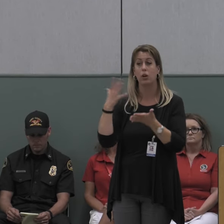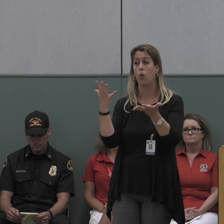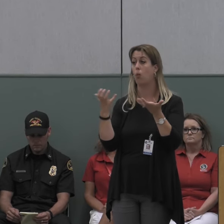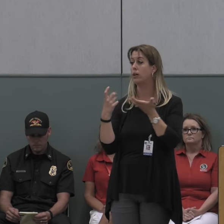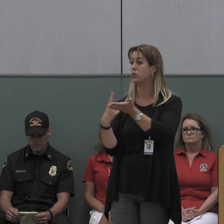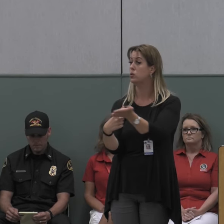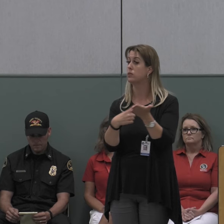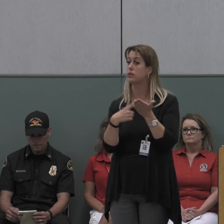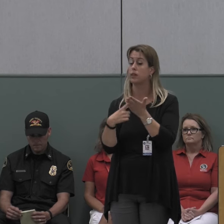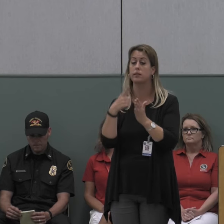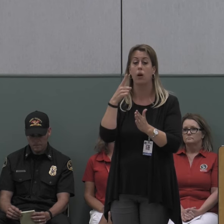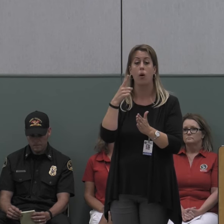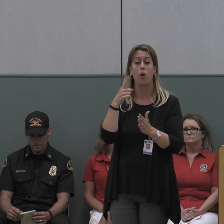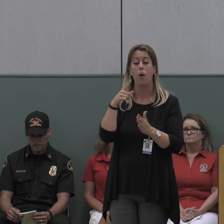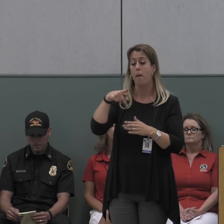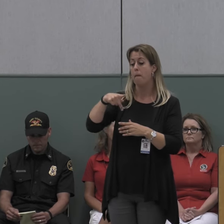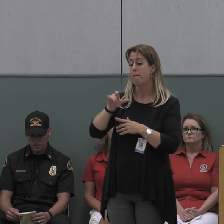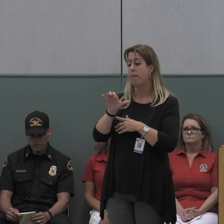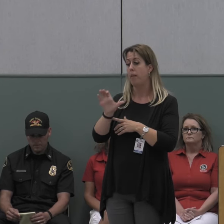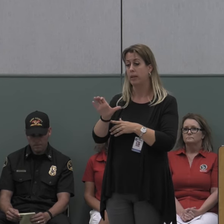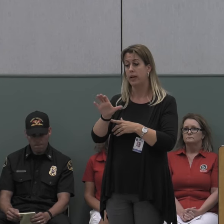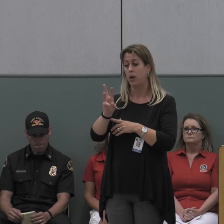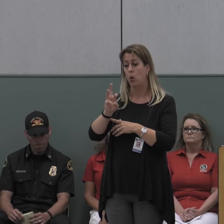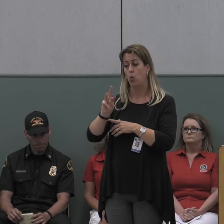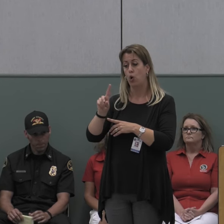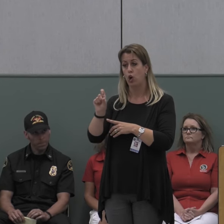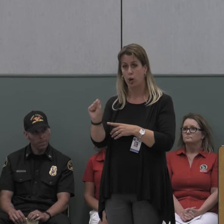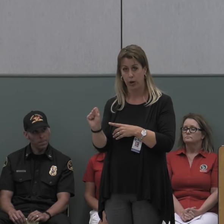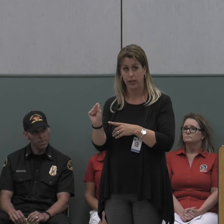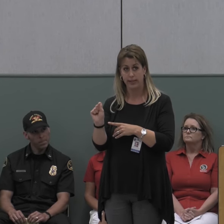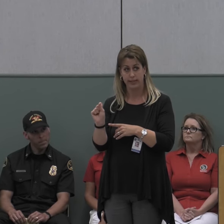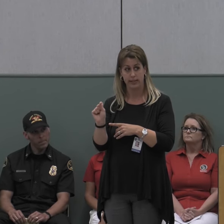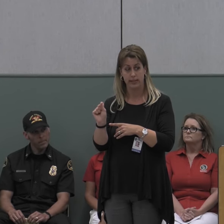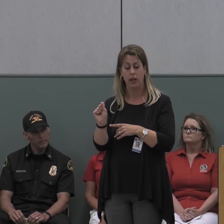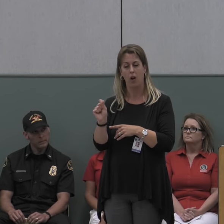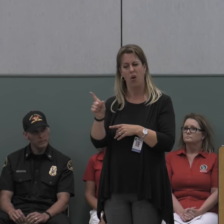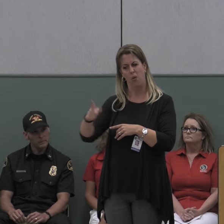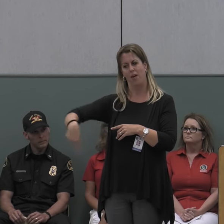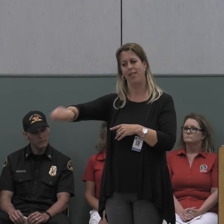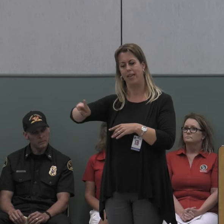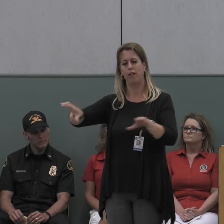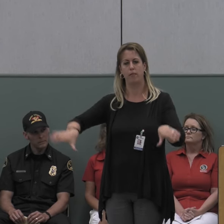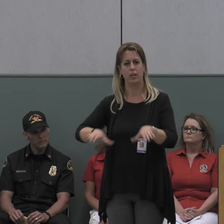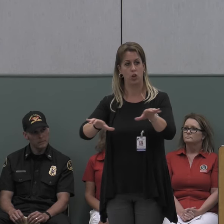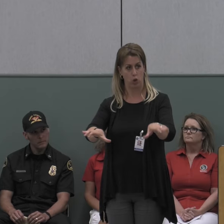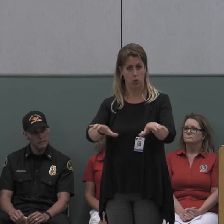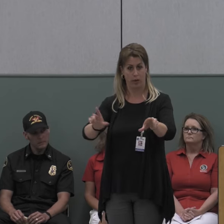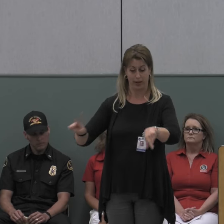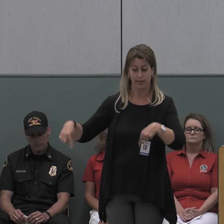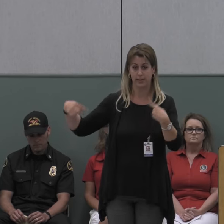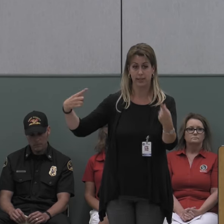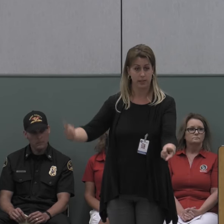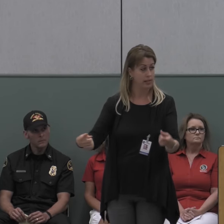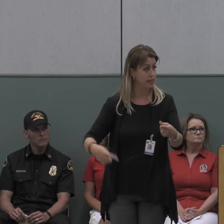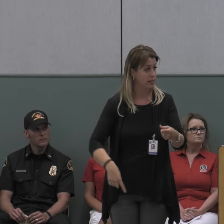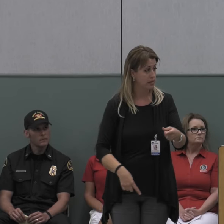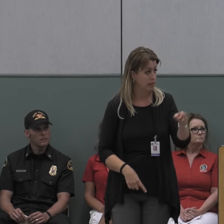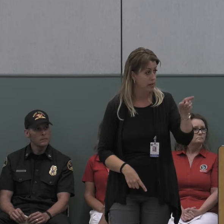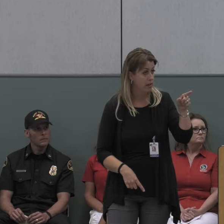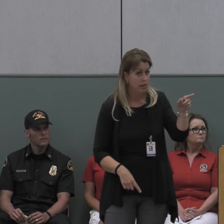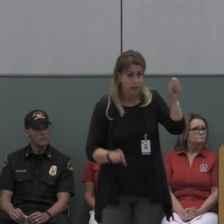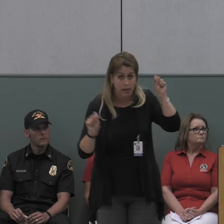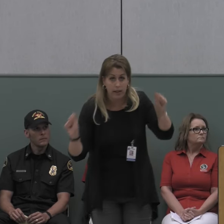is what Public Works has been doing for you since the first two events. After the first earthquake, can you hear me or do I need